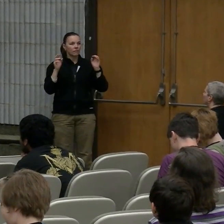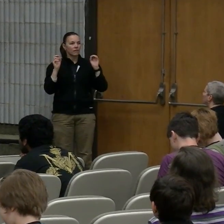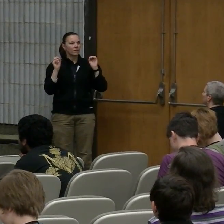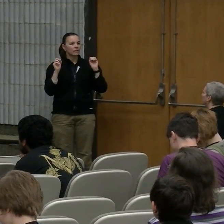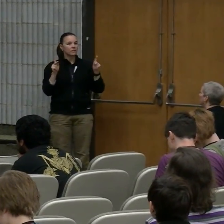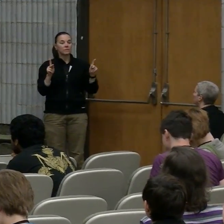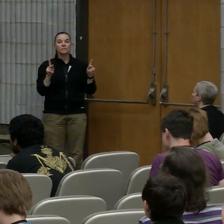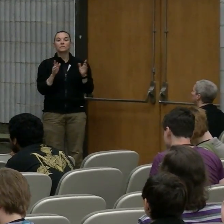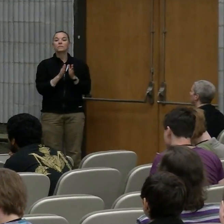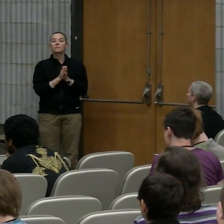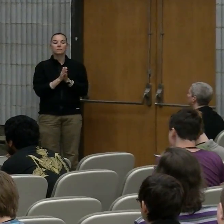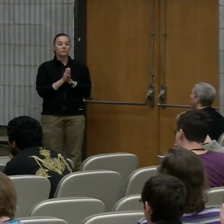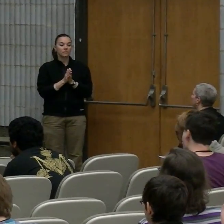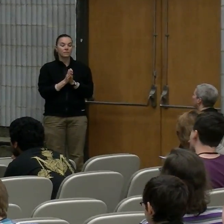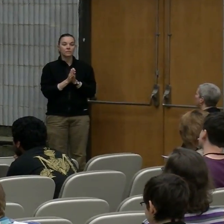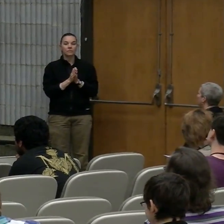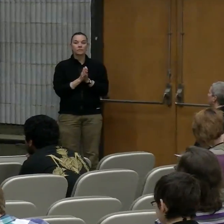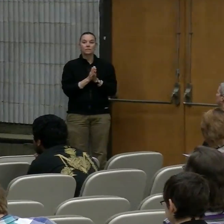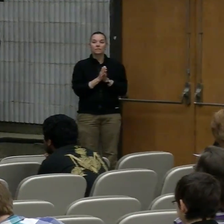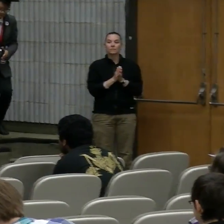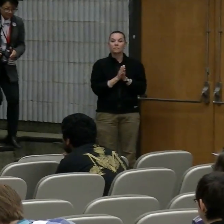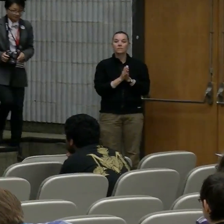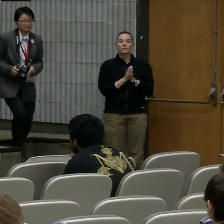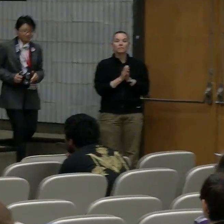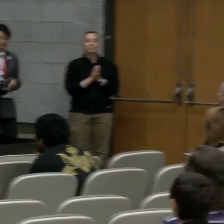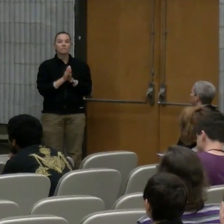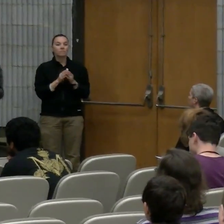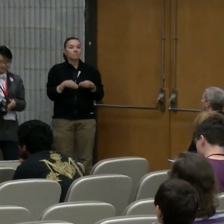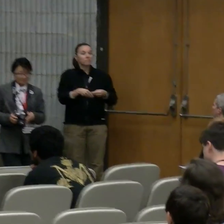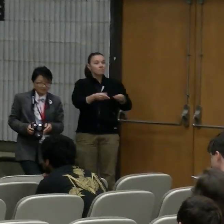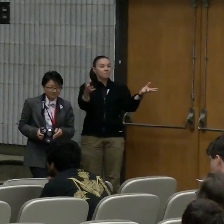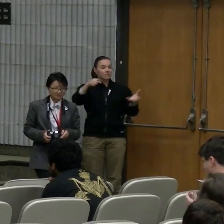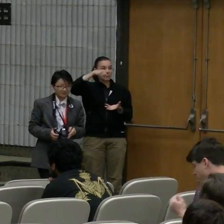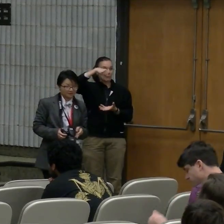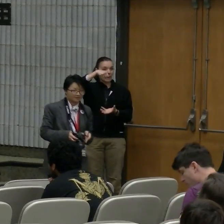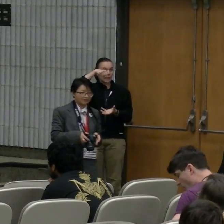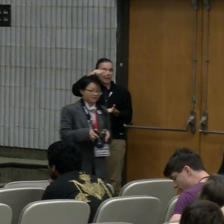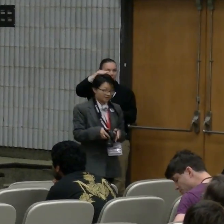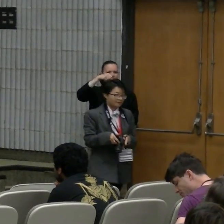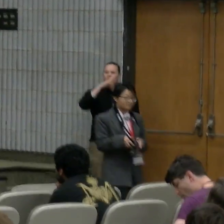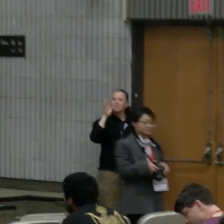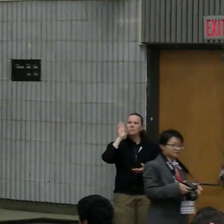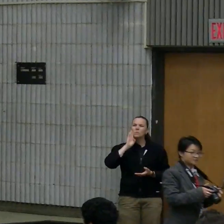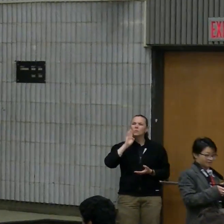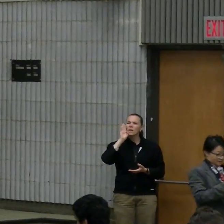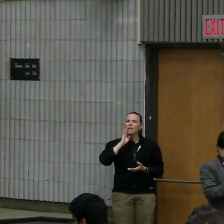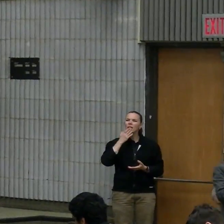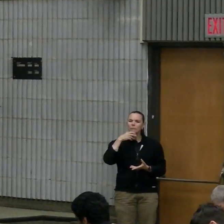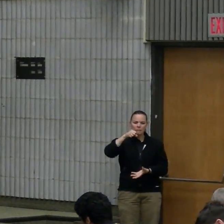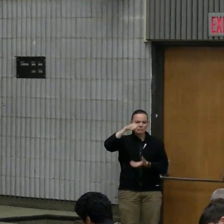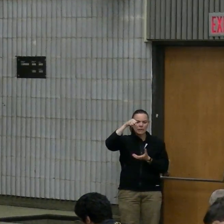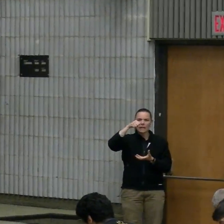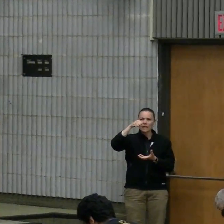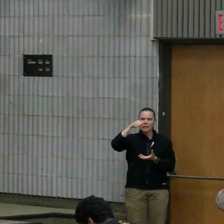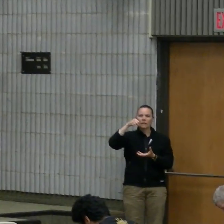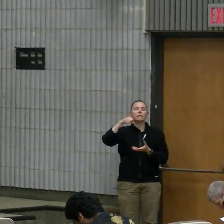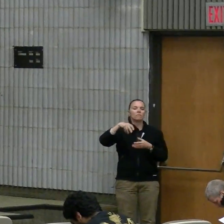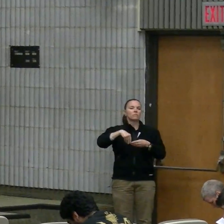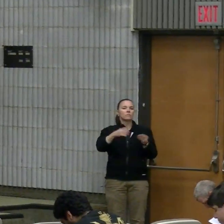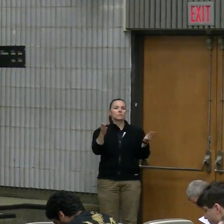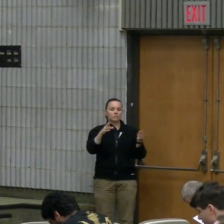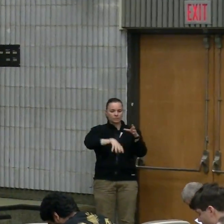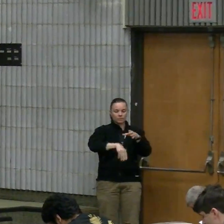So in your conference bag, I don't have one to show you, but you all got one. It's a brown bag. There should be, inside